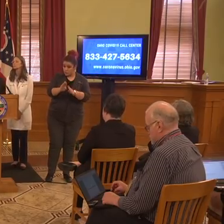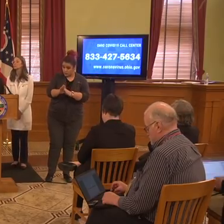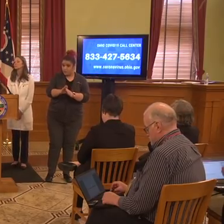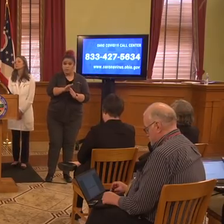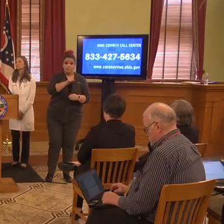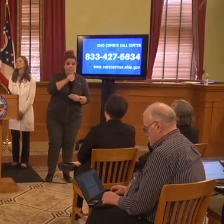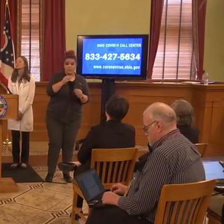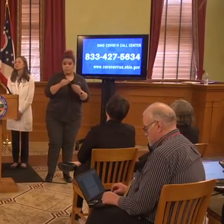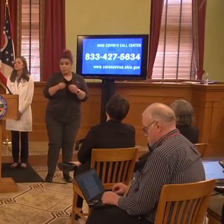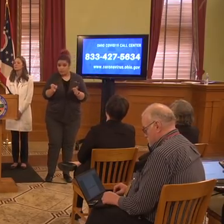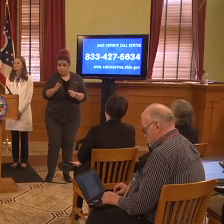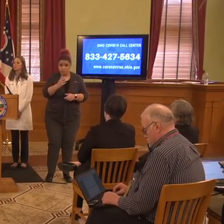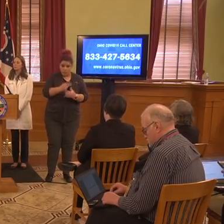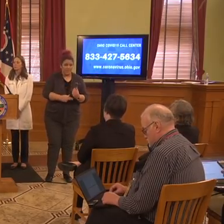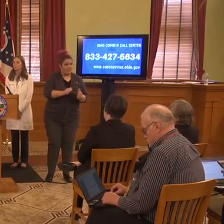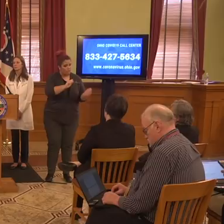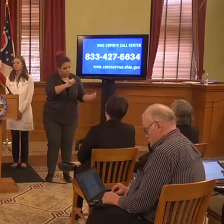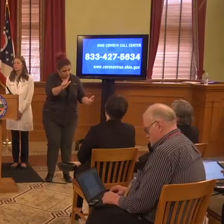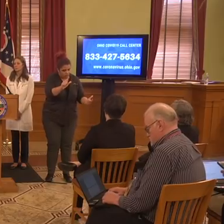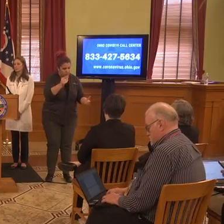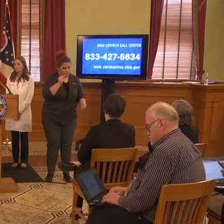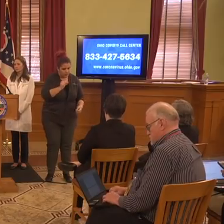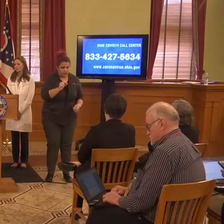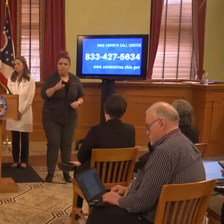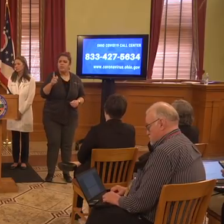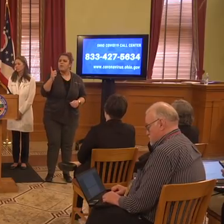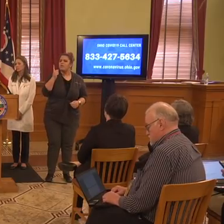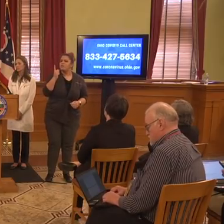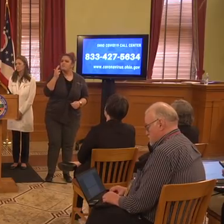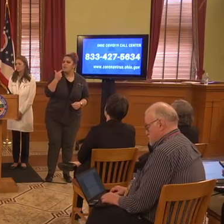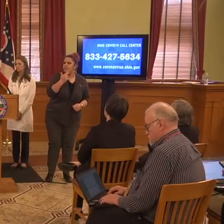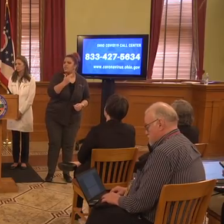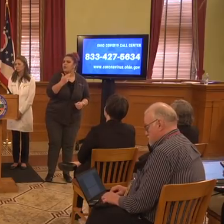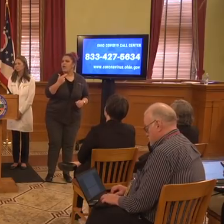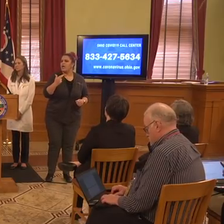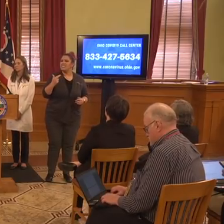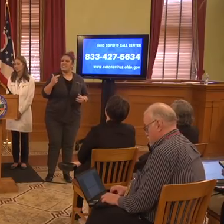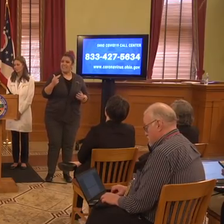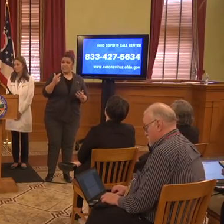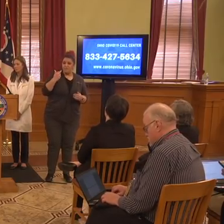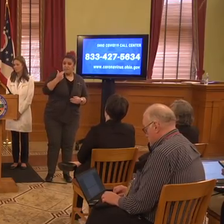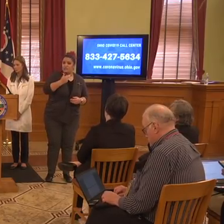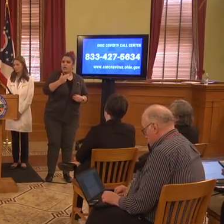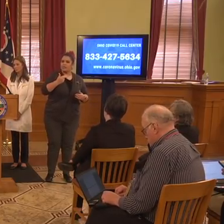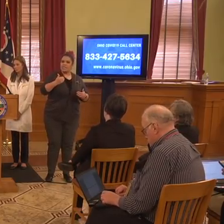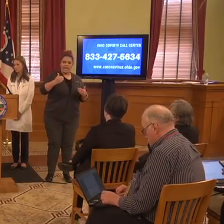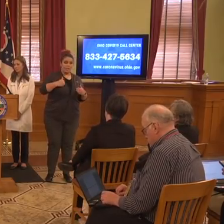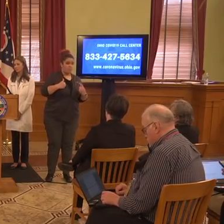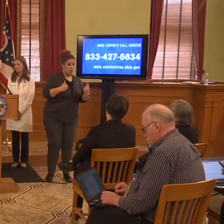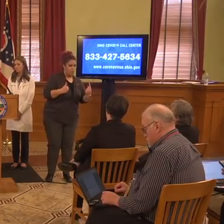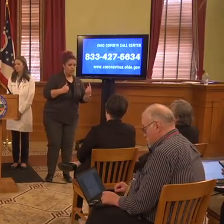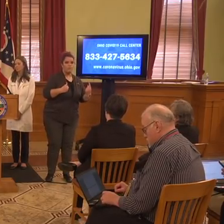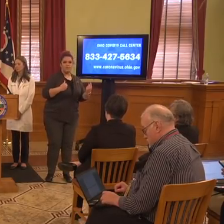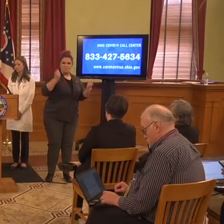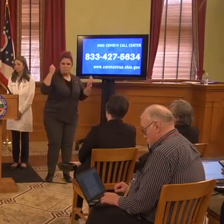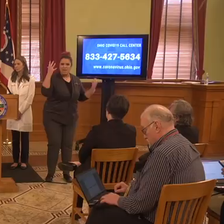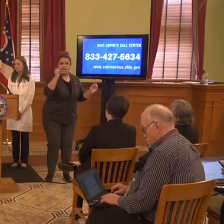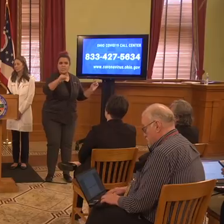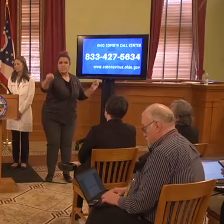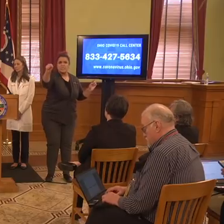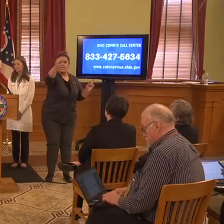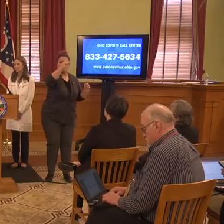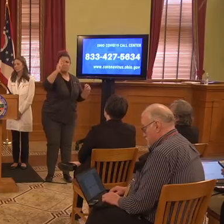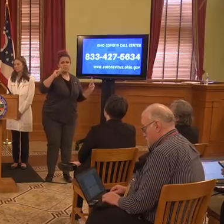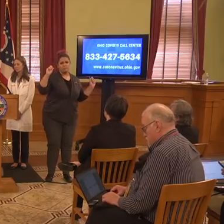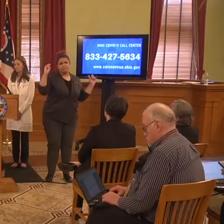state. Every school in the state. And what are you saying to the restaurants, the large chains in our state who have more than 100 people that come to eat